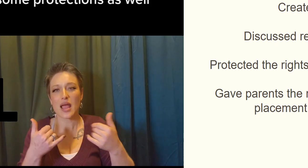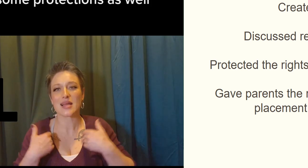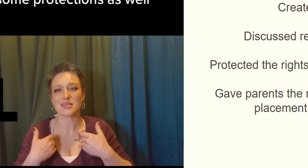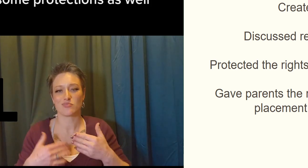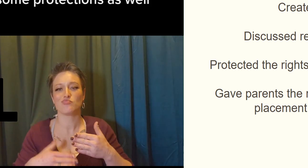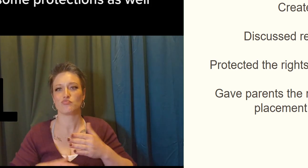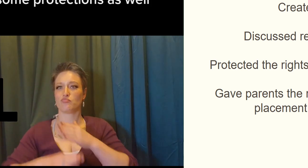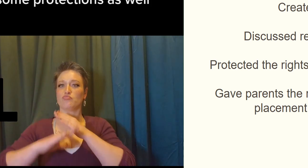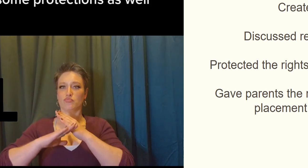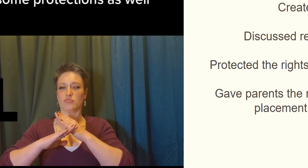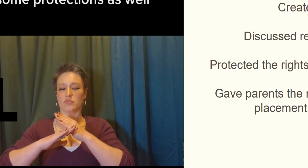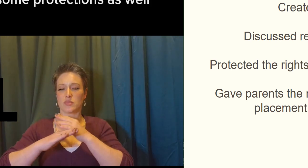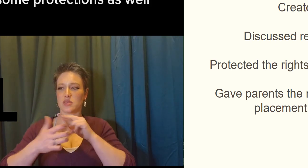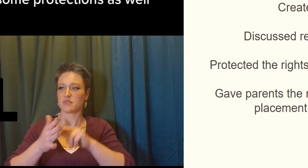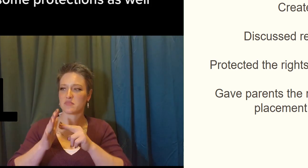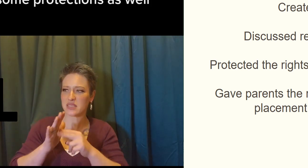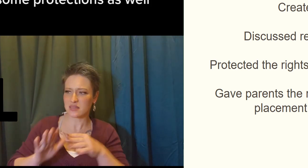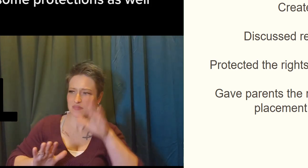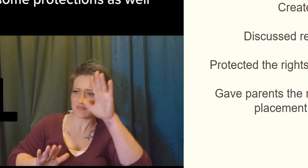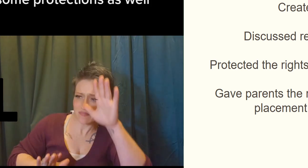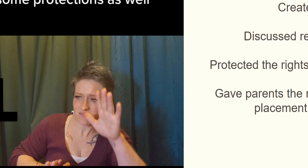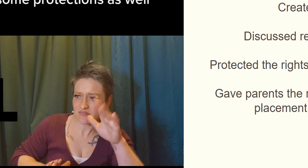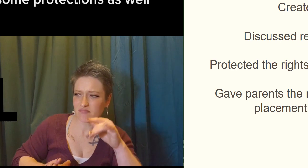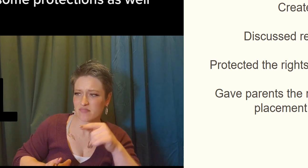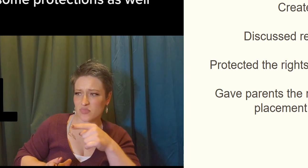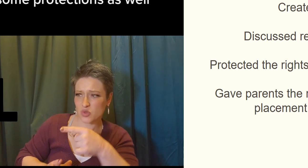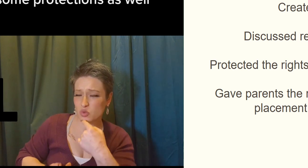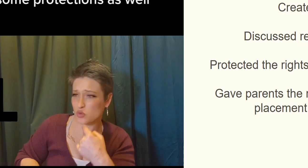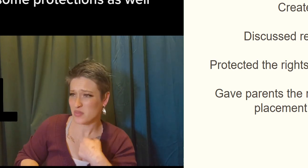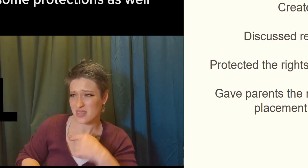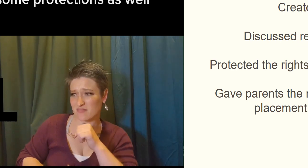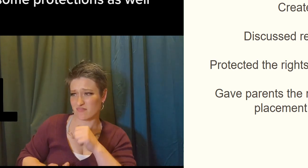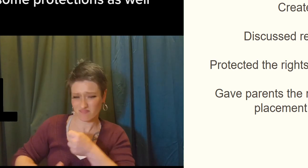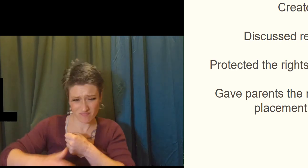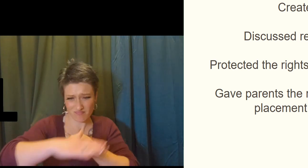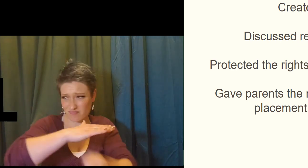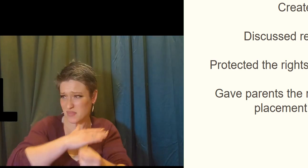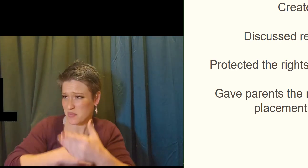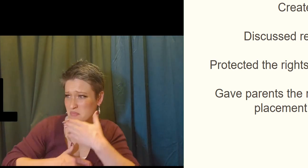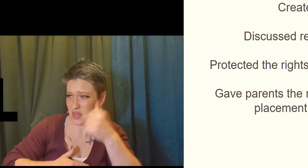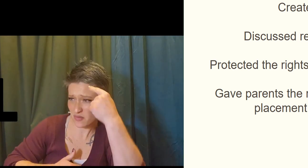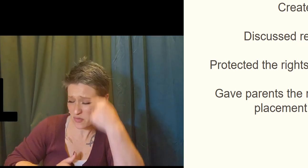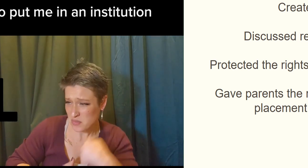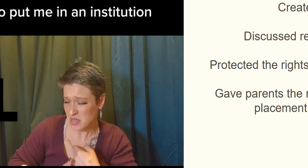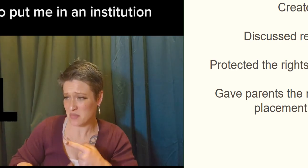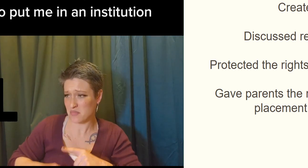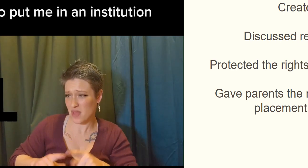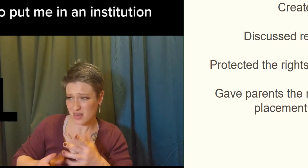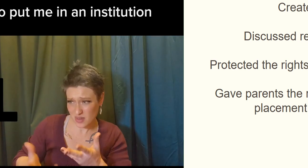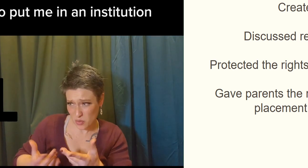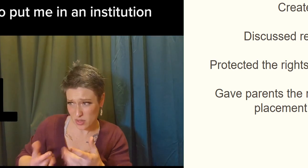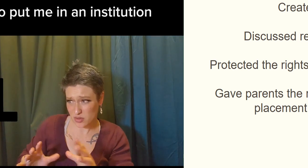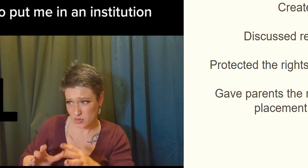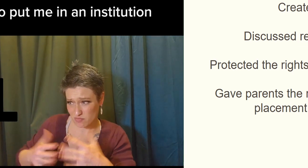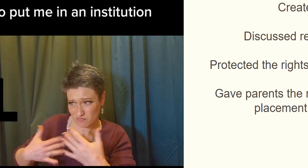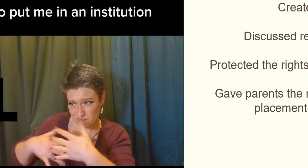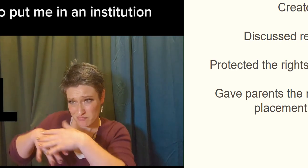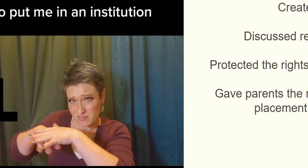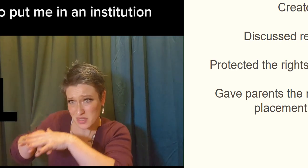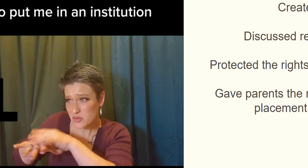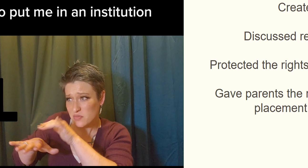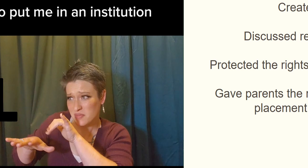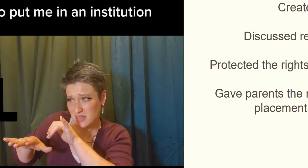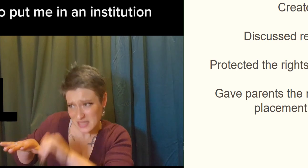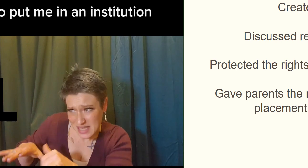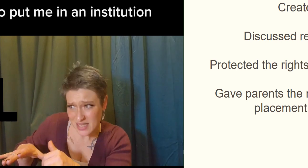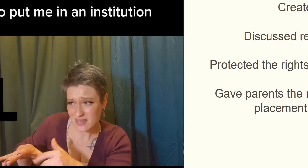Disabled students now had some protections as well. It meant, hey, you told me that I couldn't come